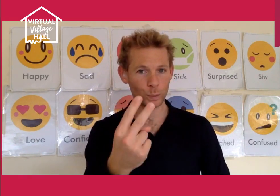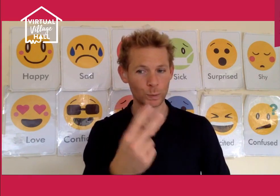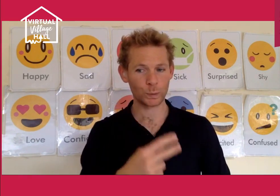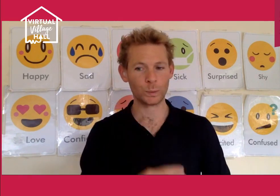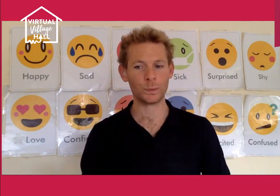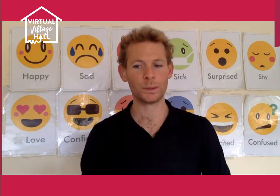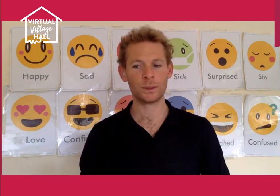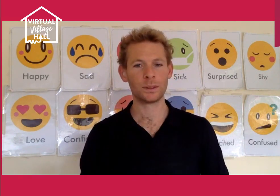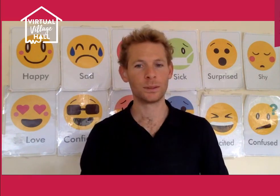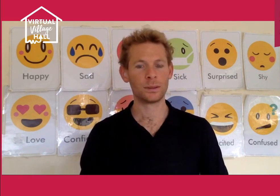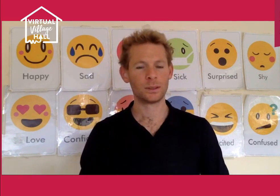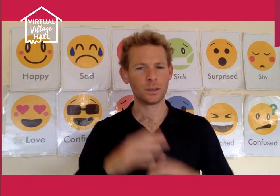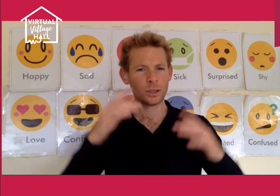Number 2,